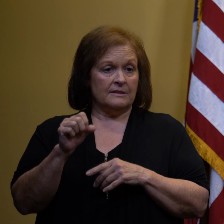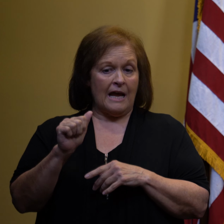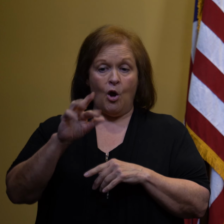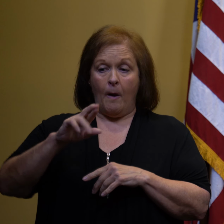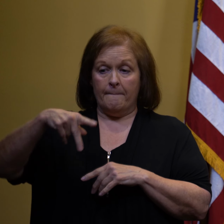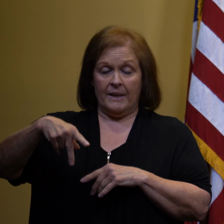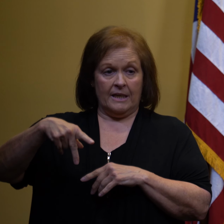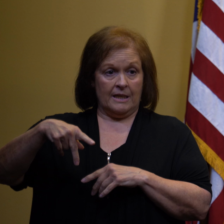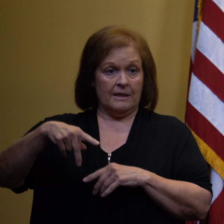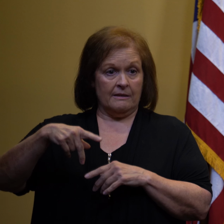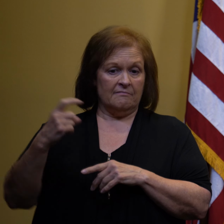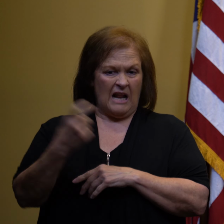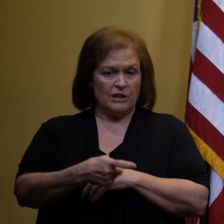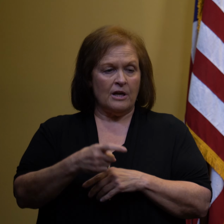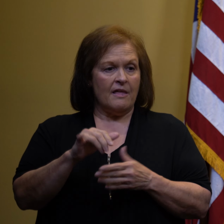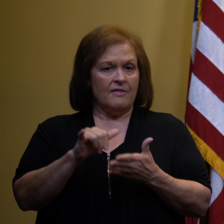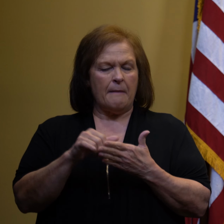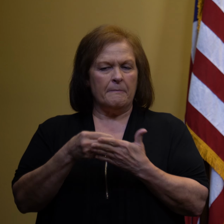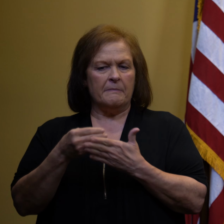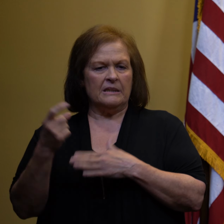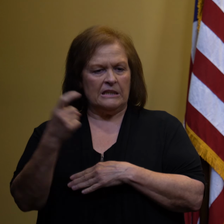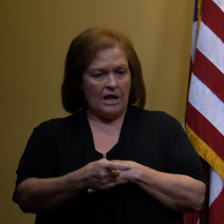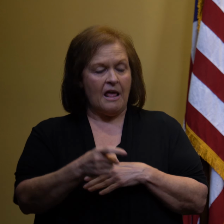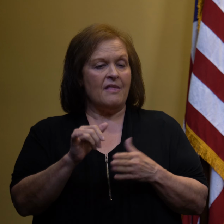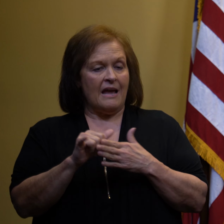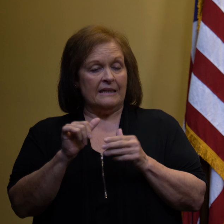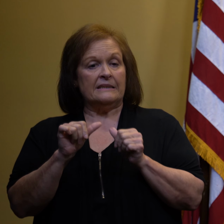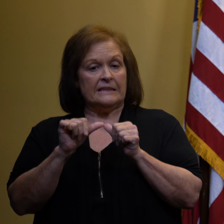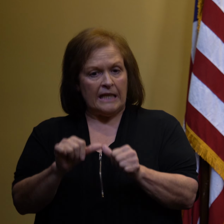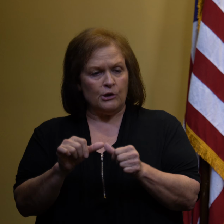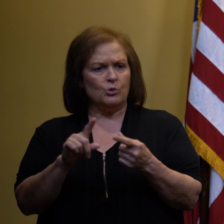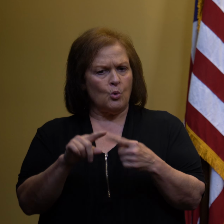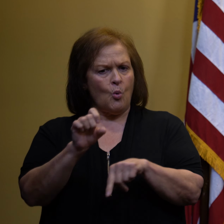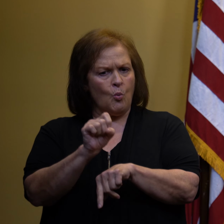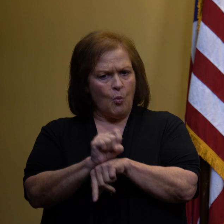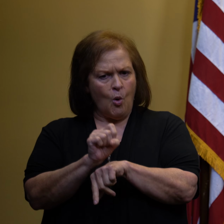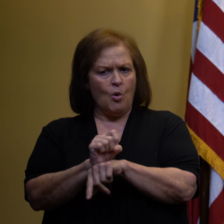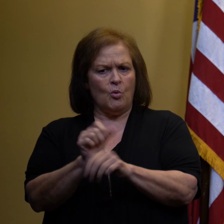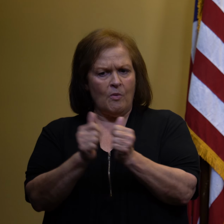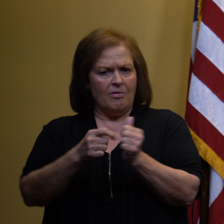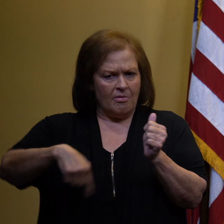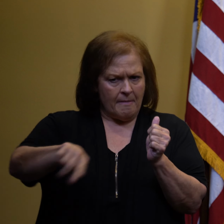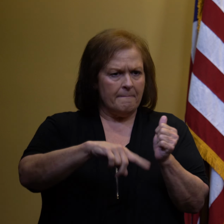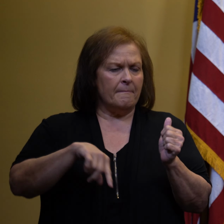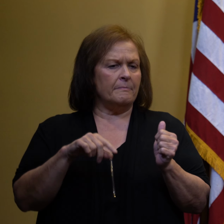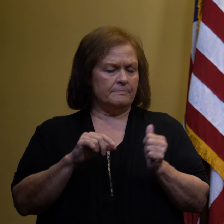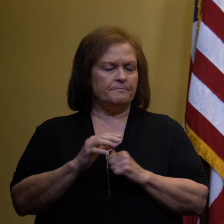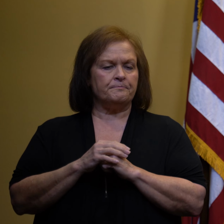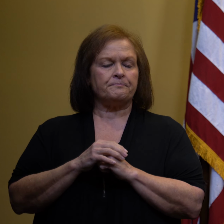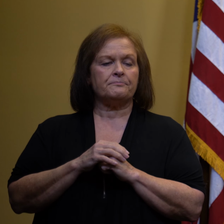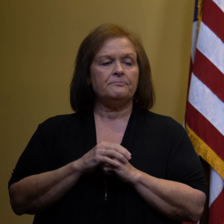ARP allocation, that direct allocation that continues just to work for us in a tremendous